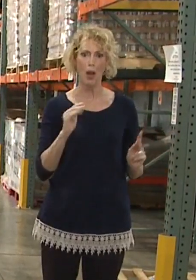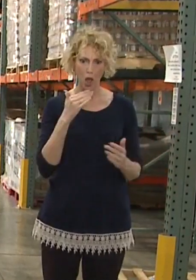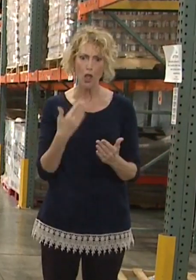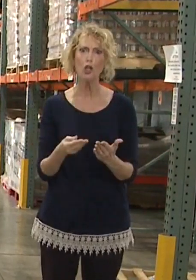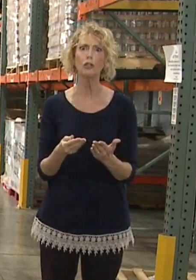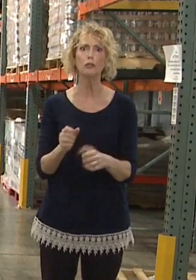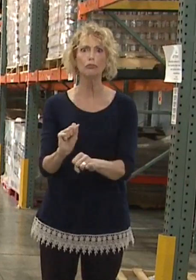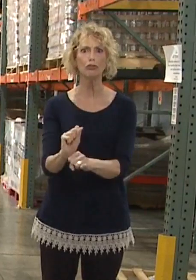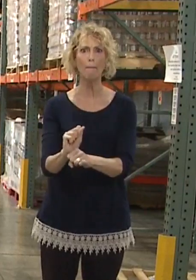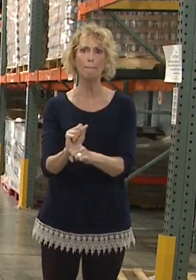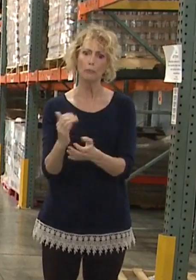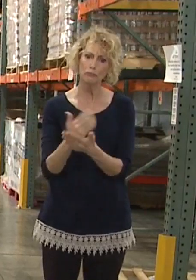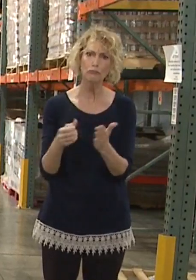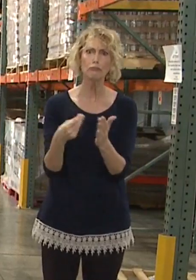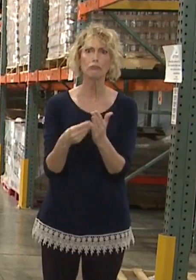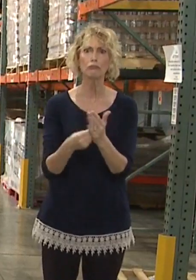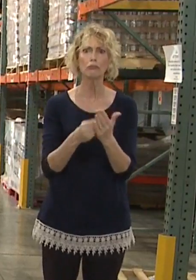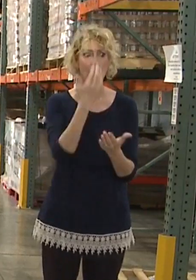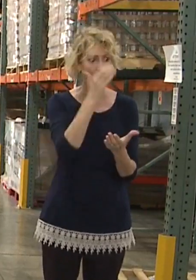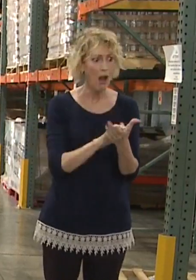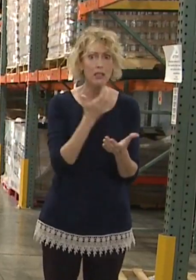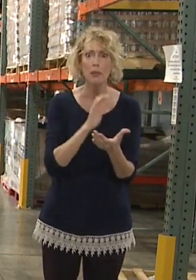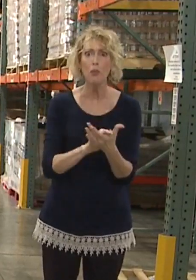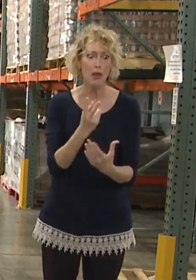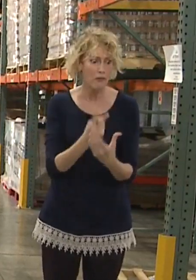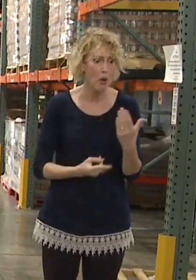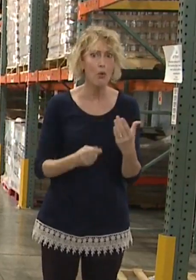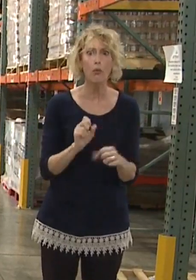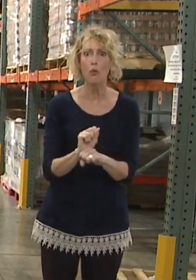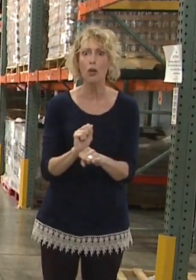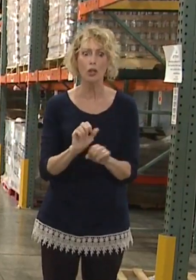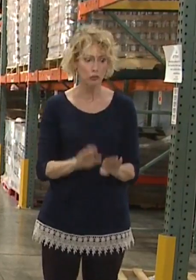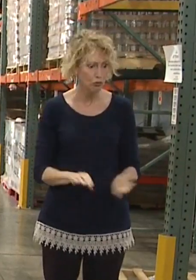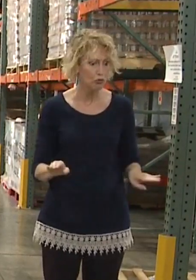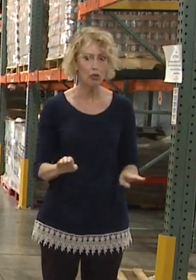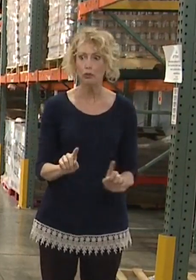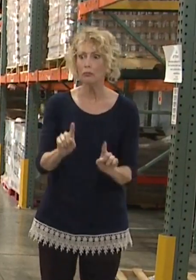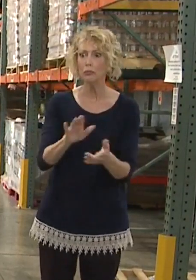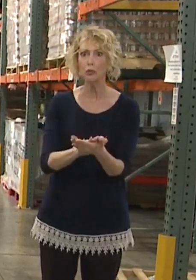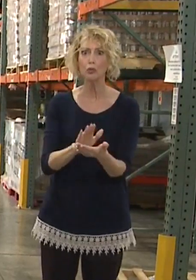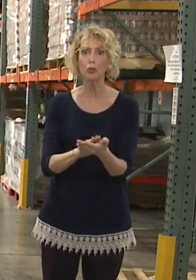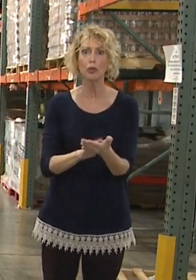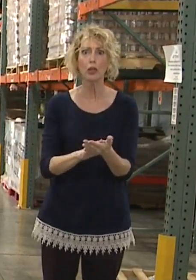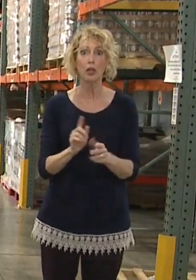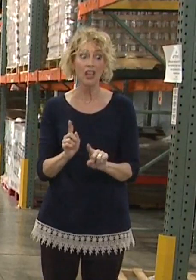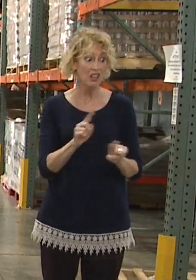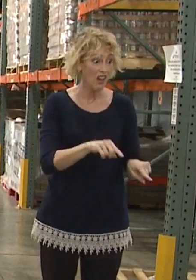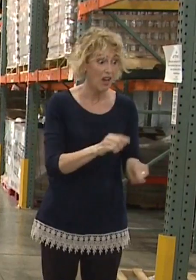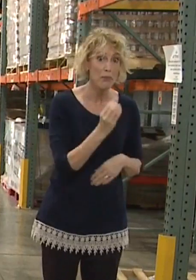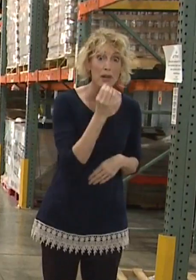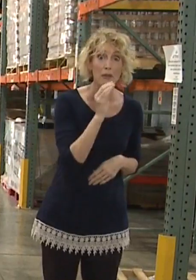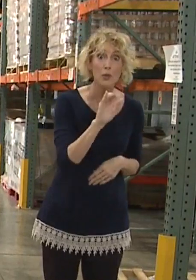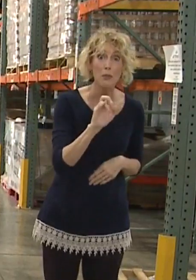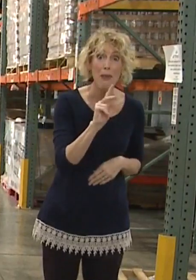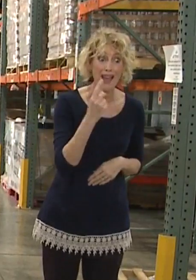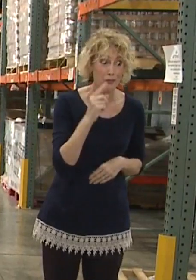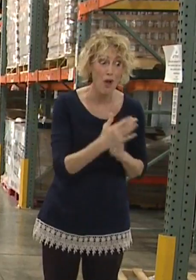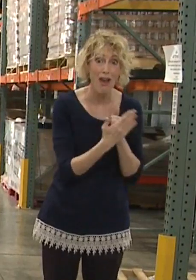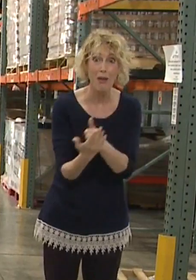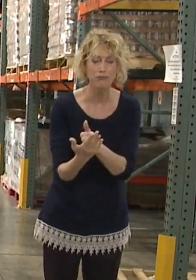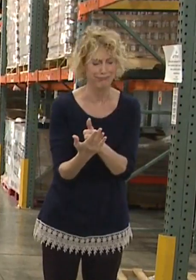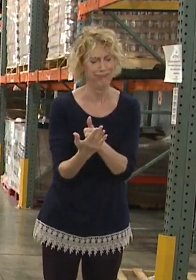job, spouses both working, children in school, never had to come to the food bank or anywhere for food